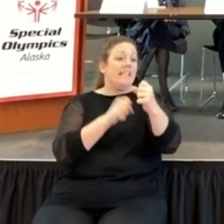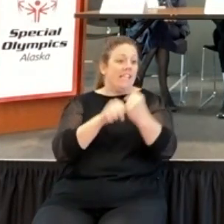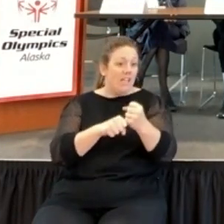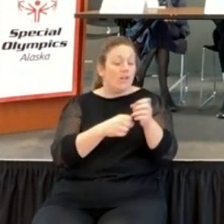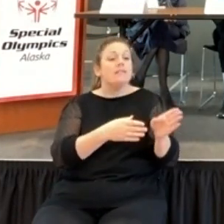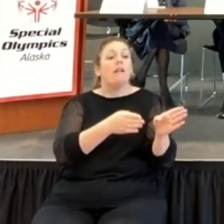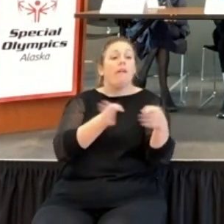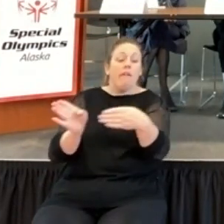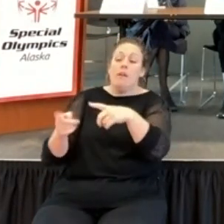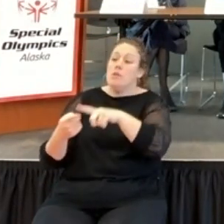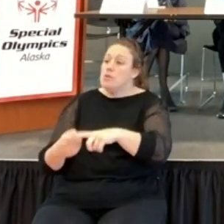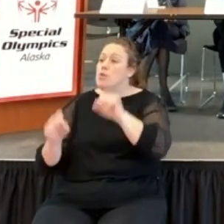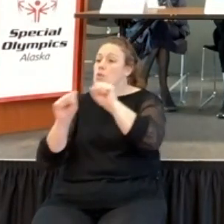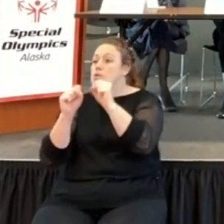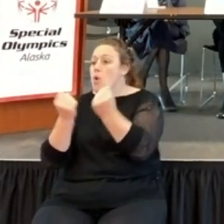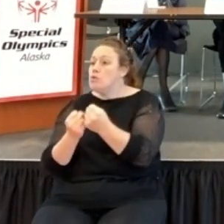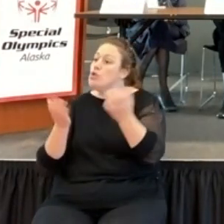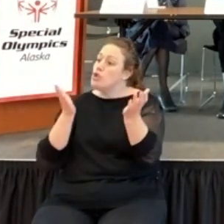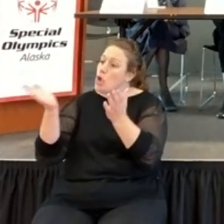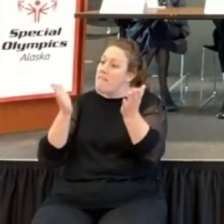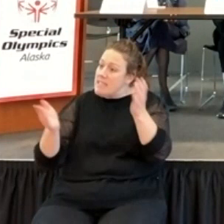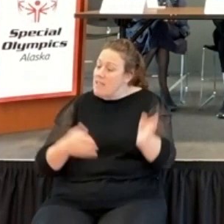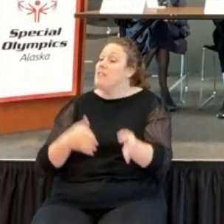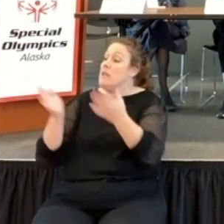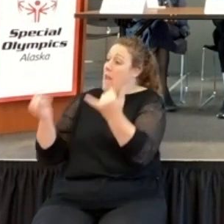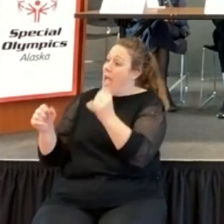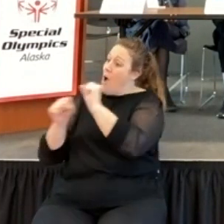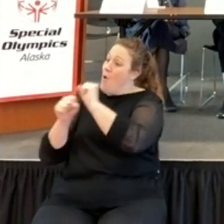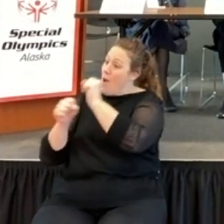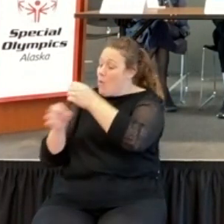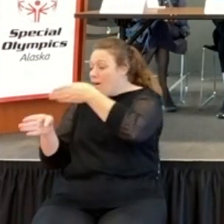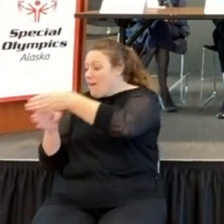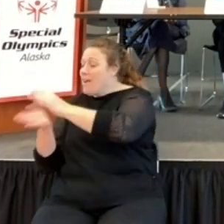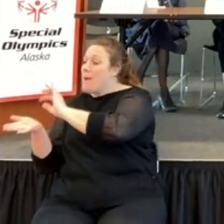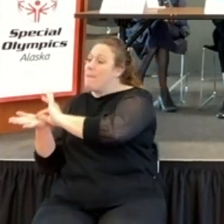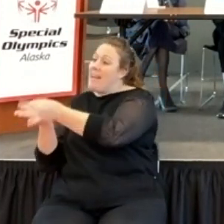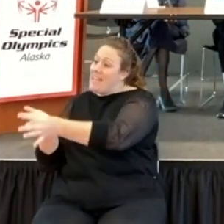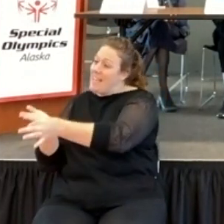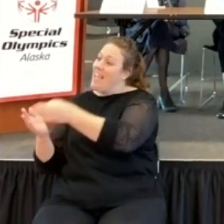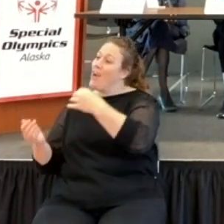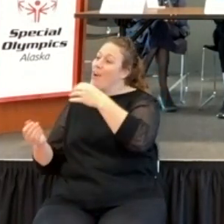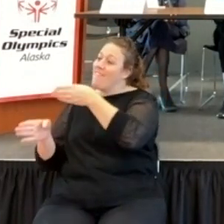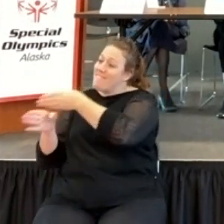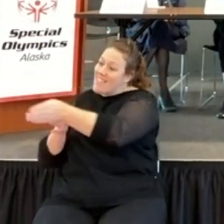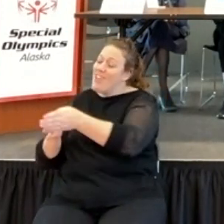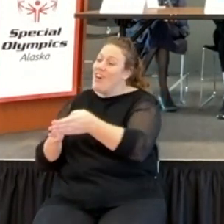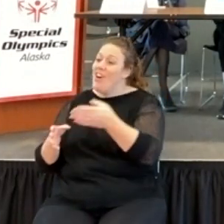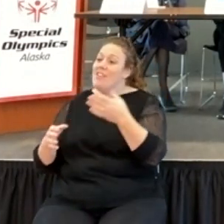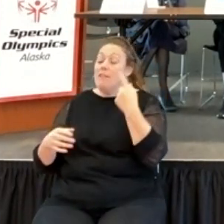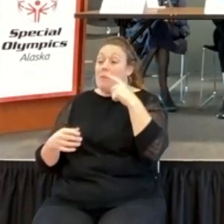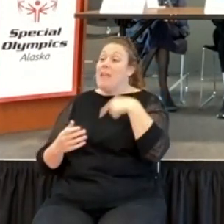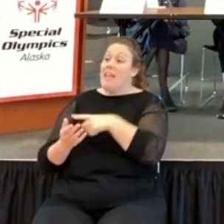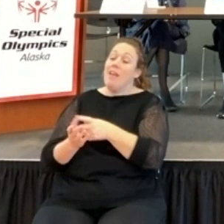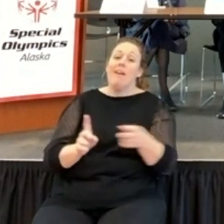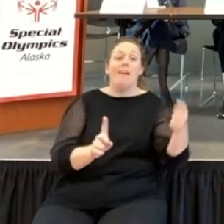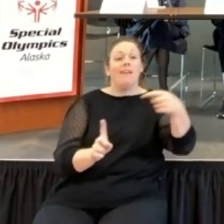now doing Medicare. I've loved all those things, but it was kind of a wandering path with me. And it could have been much